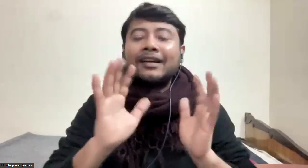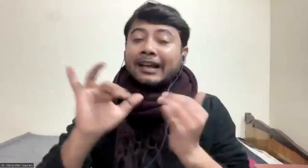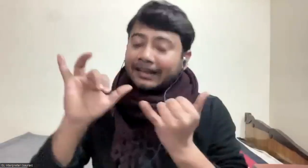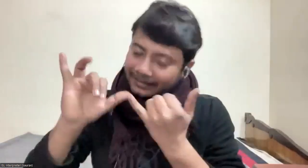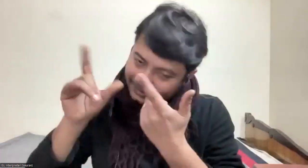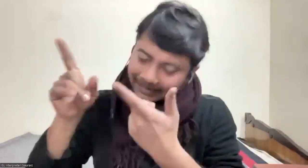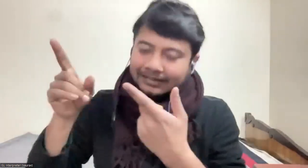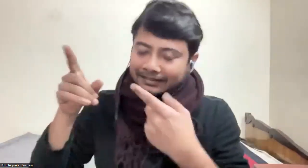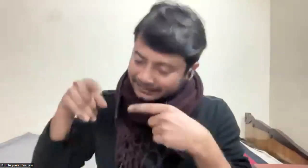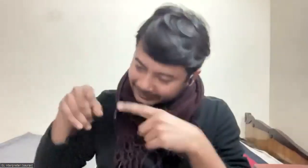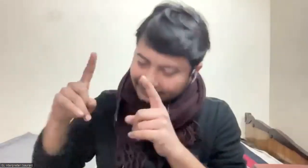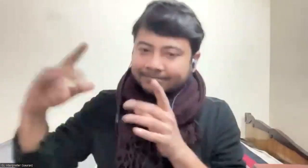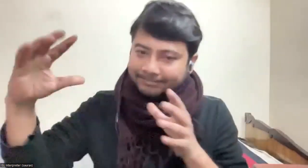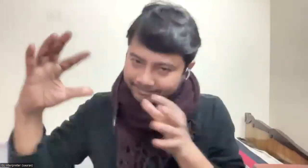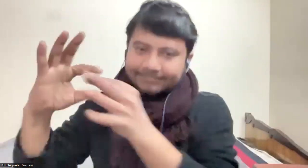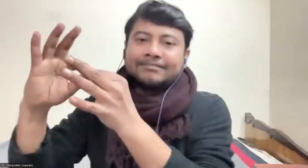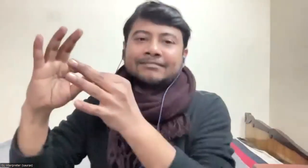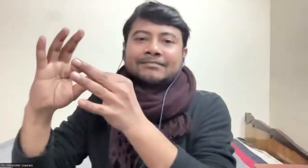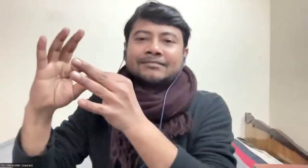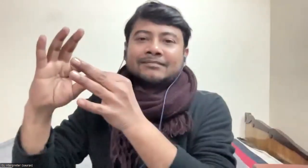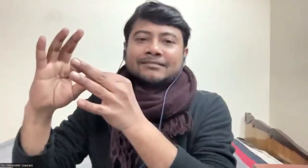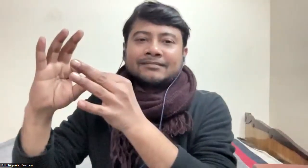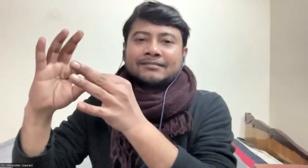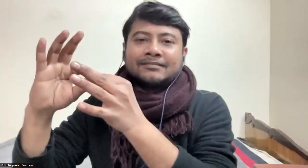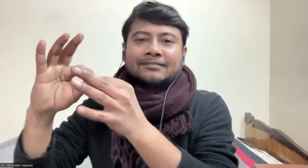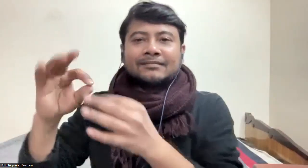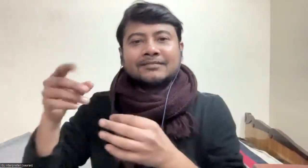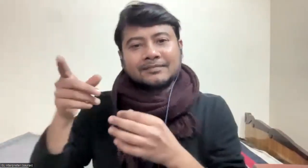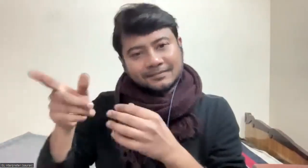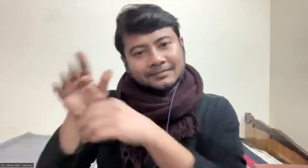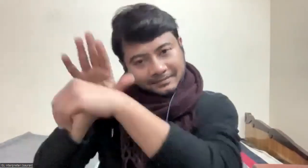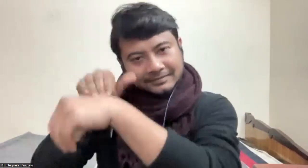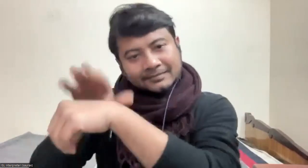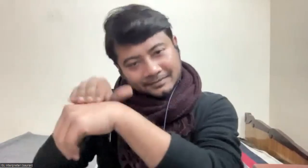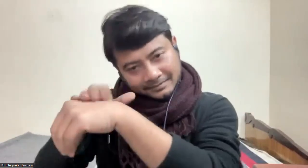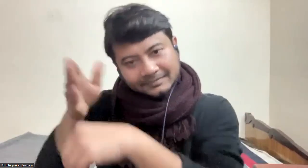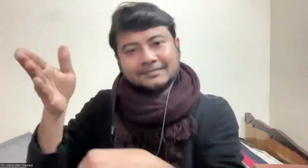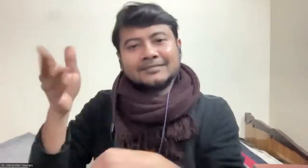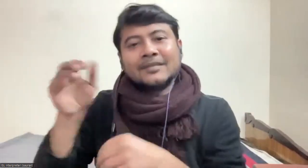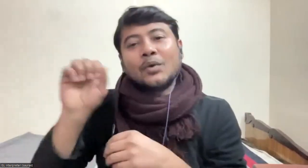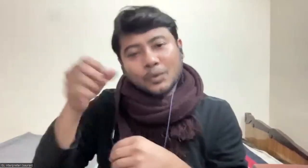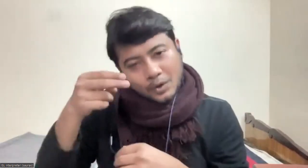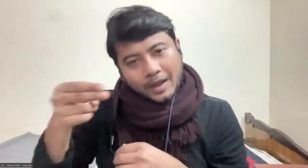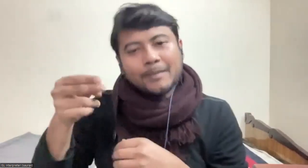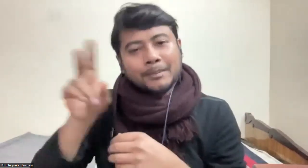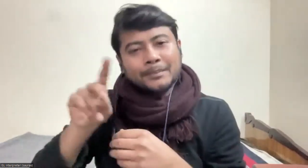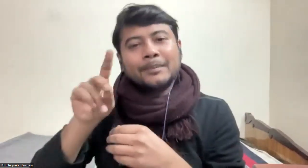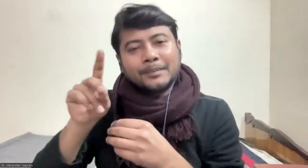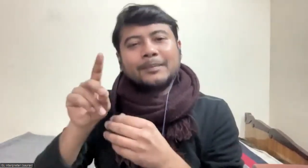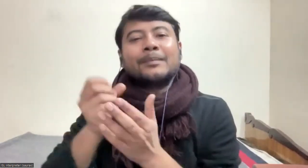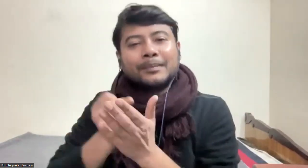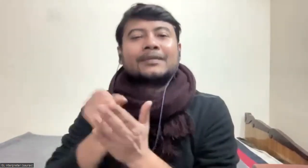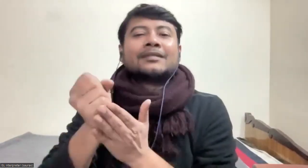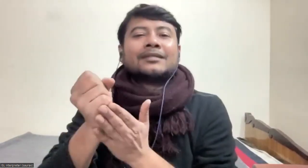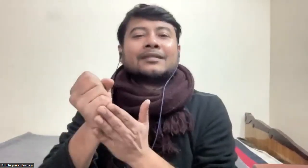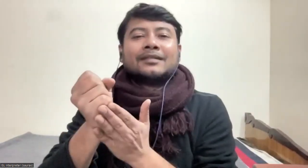Not by meditation, not by walking without slippers to the temple, not by doing fire